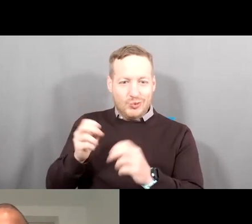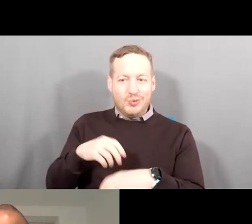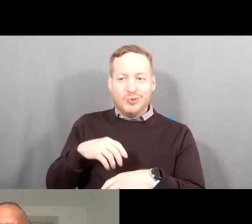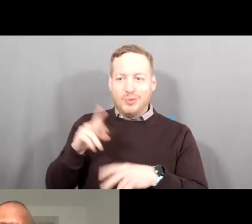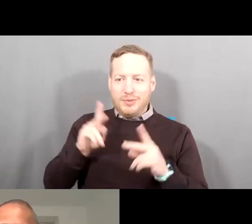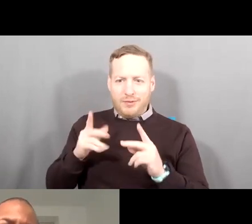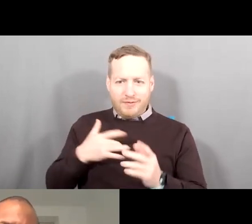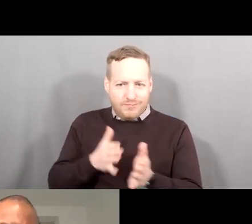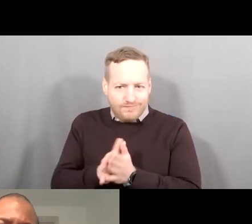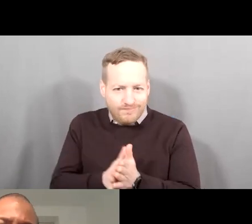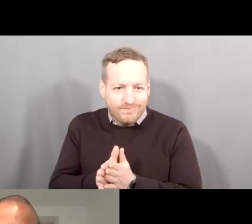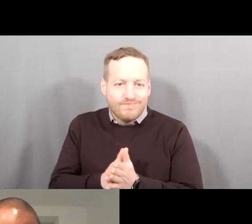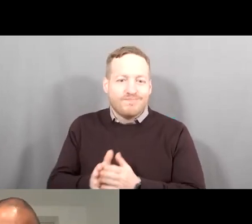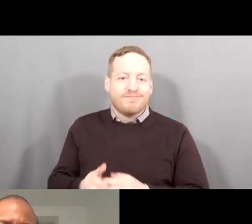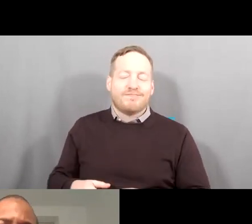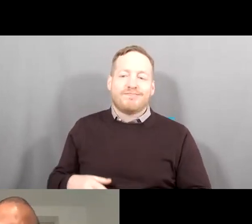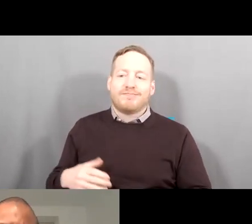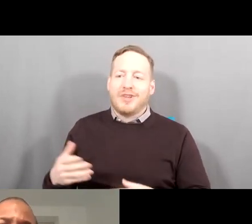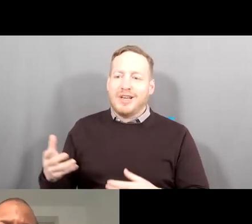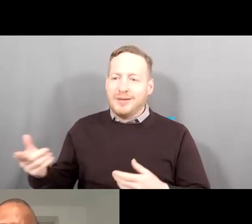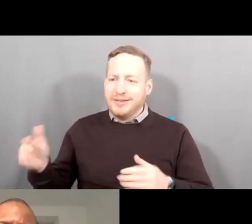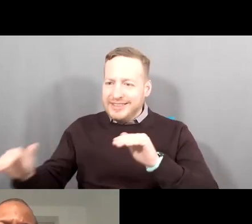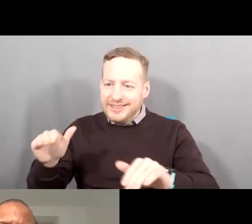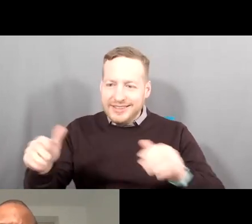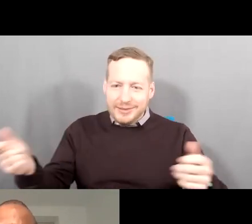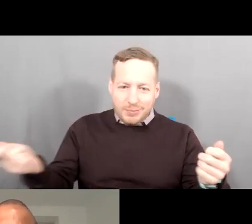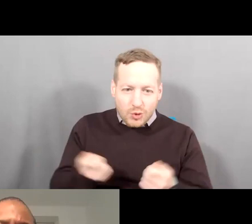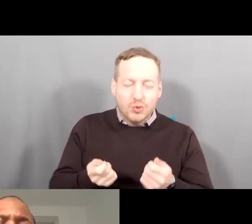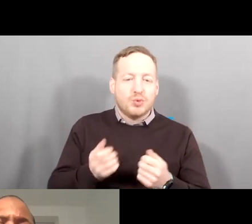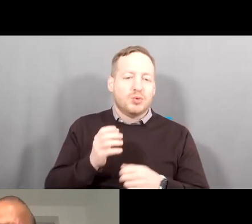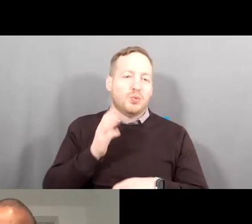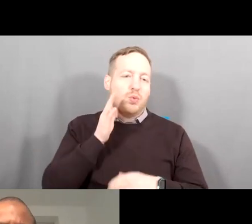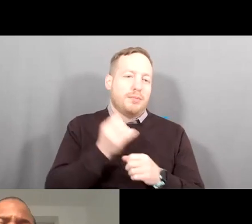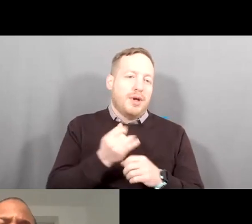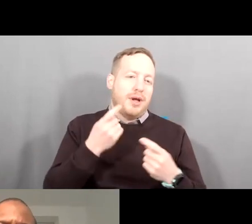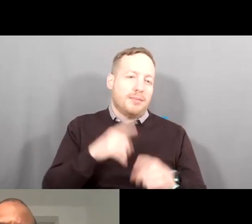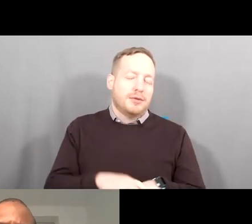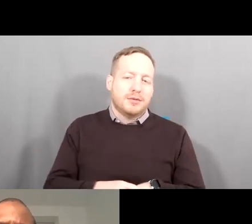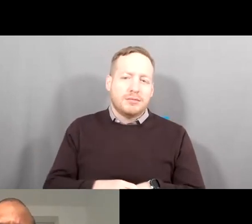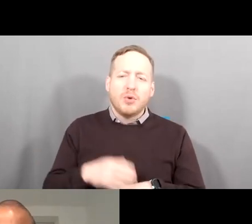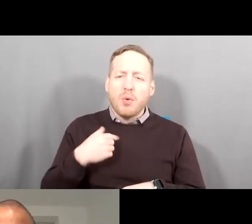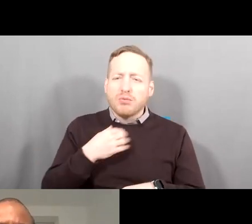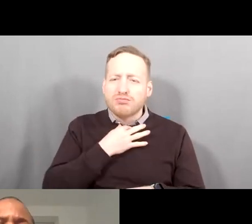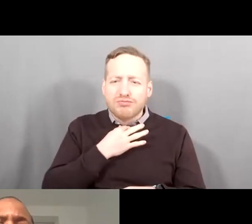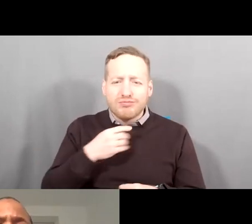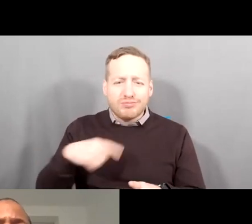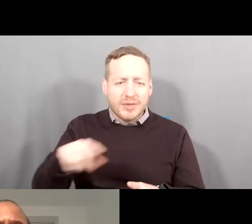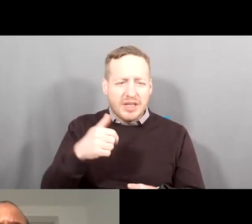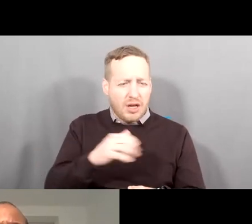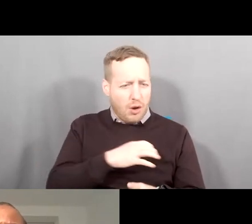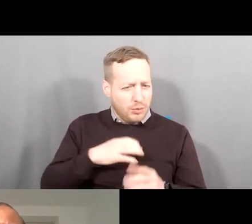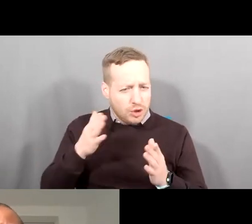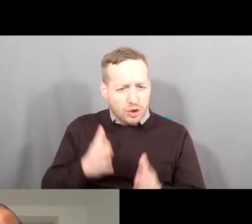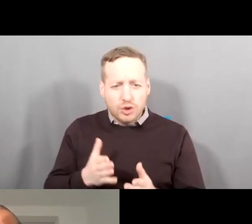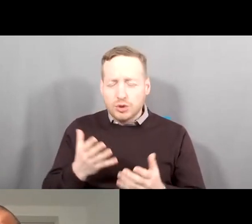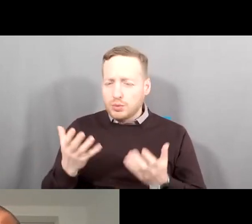event and that issue that people were very concerned with and got behind and pulled in a lot more people to be involved with. I thought that was